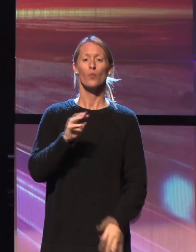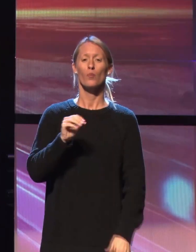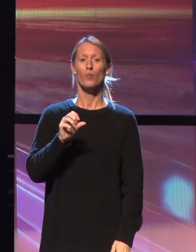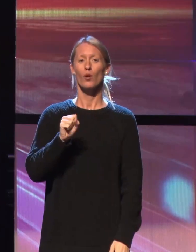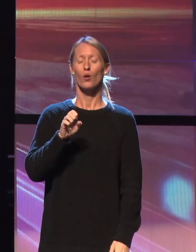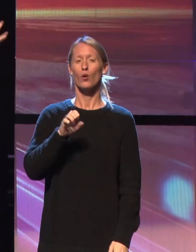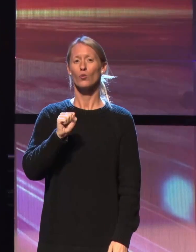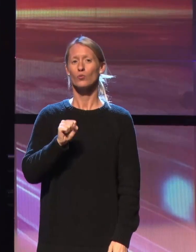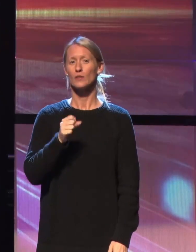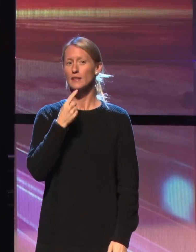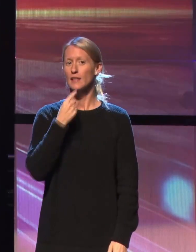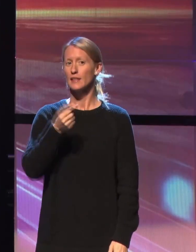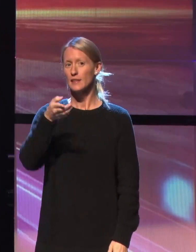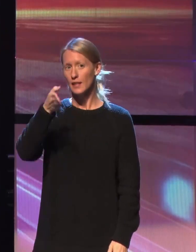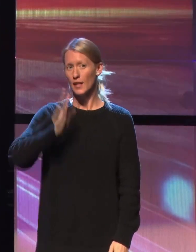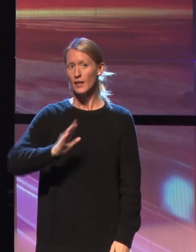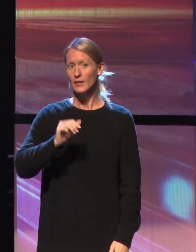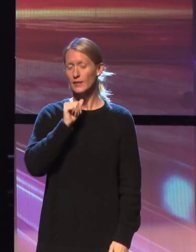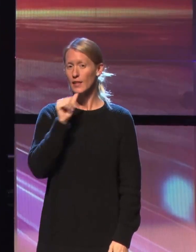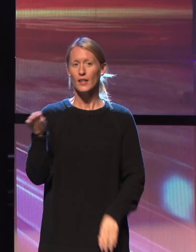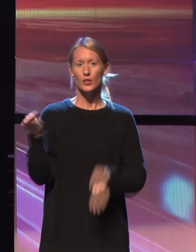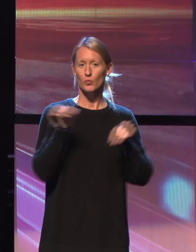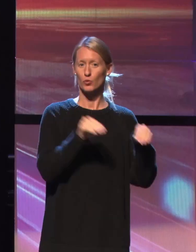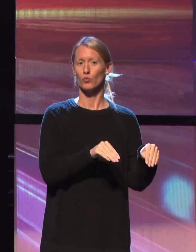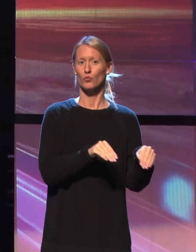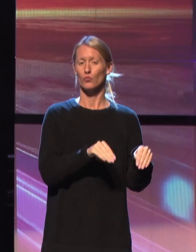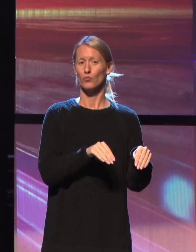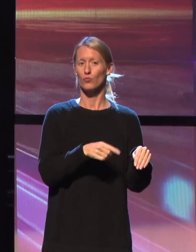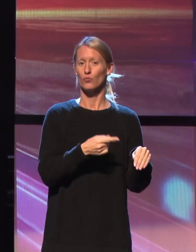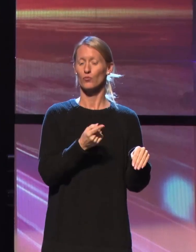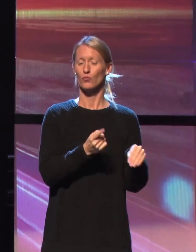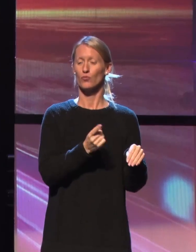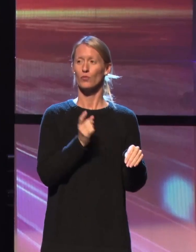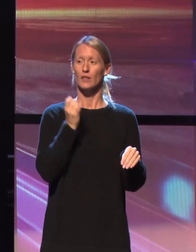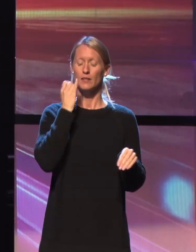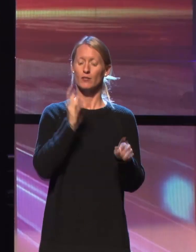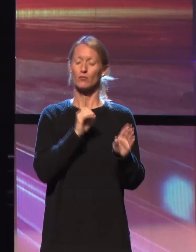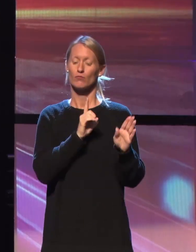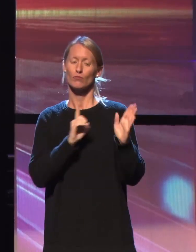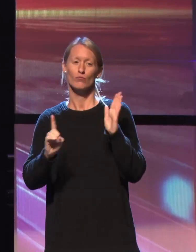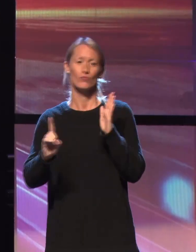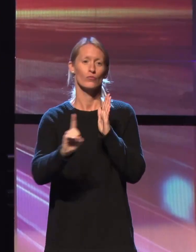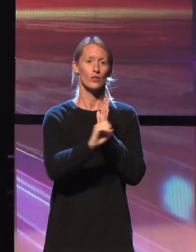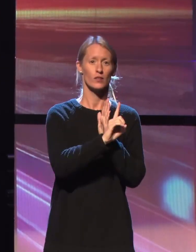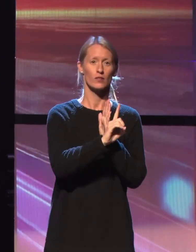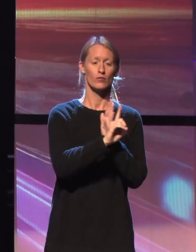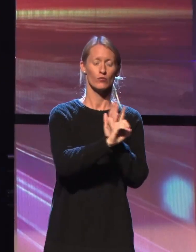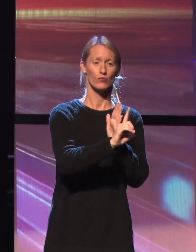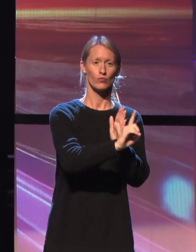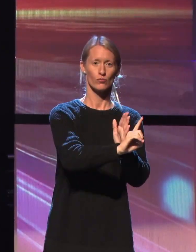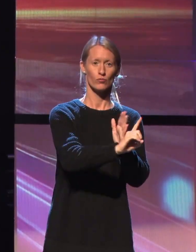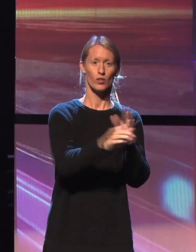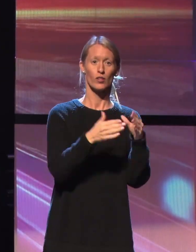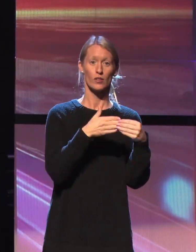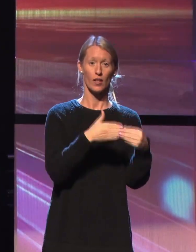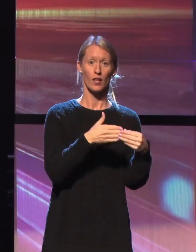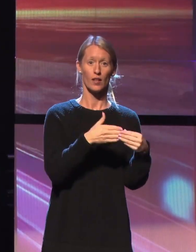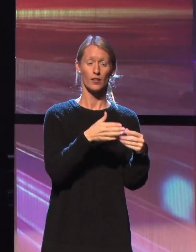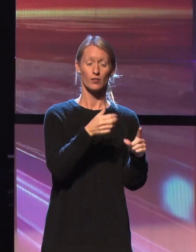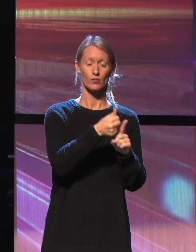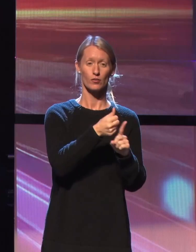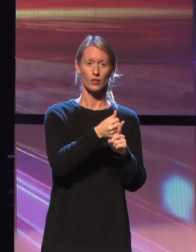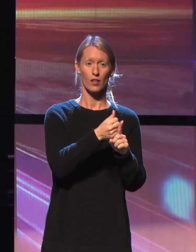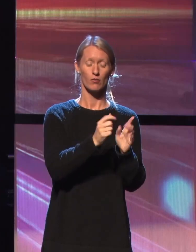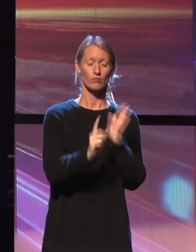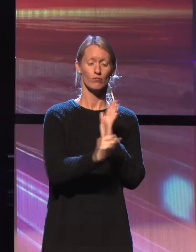to God, like, we're not going to move unless you go ahead of us. Like you are the guide. And so it's a beautiful